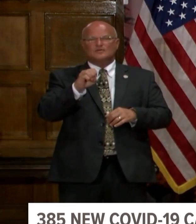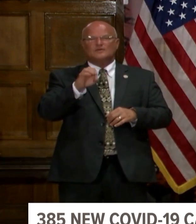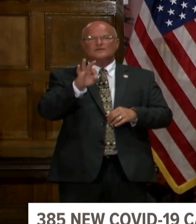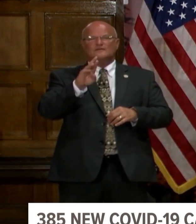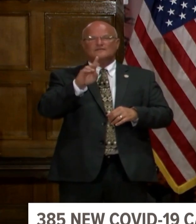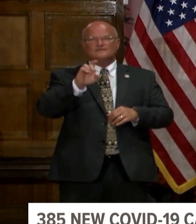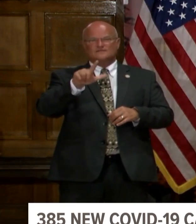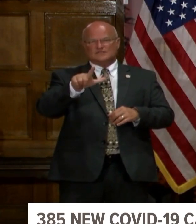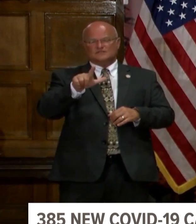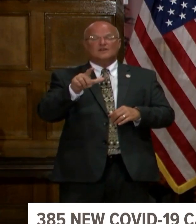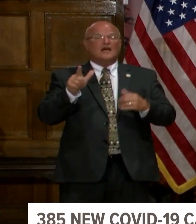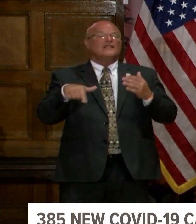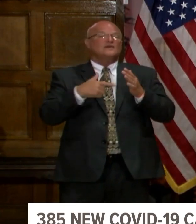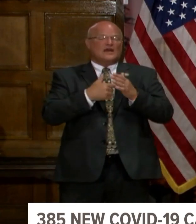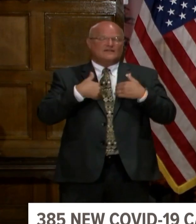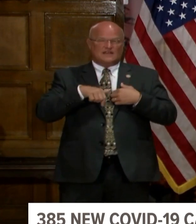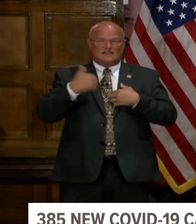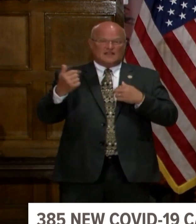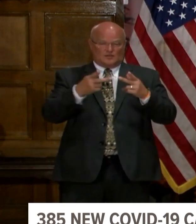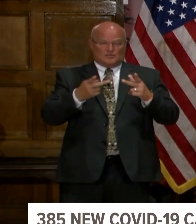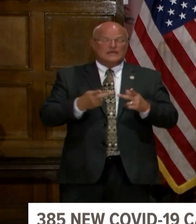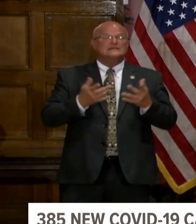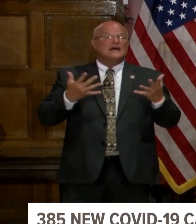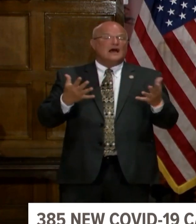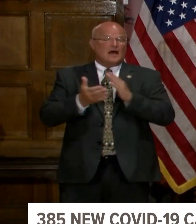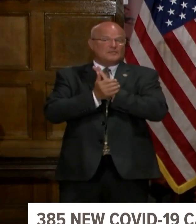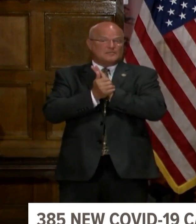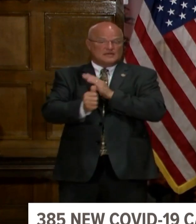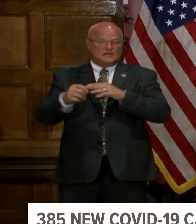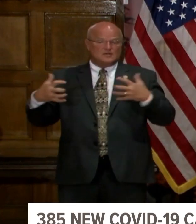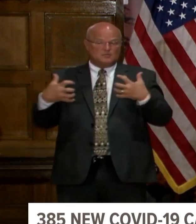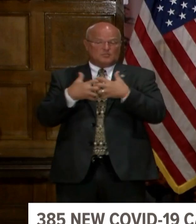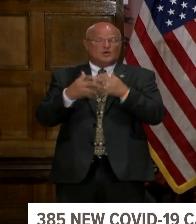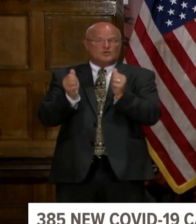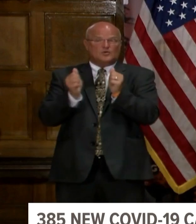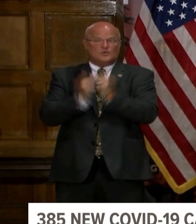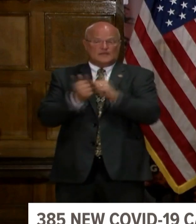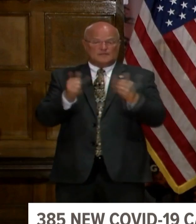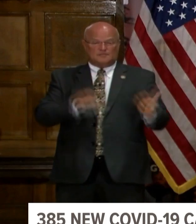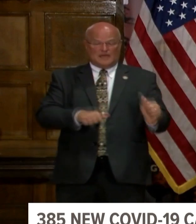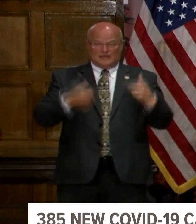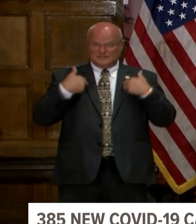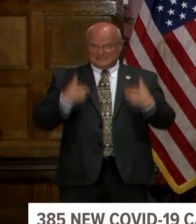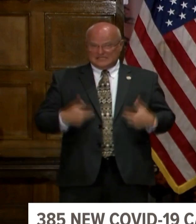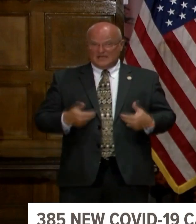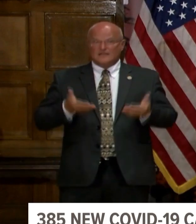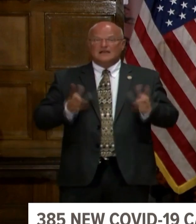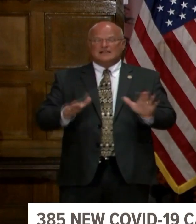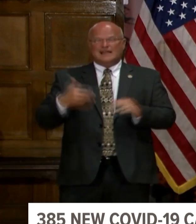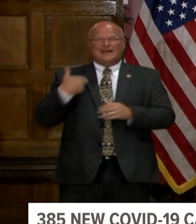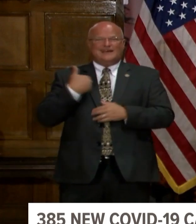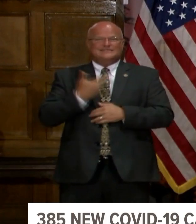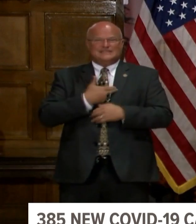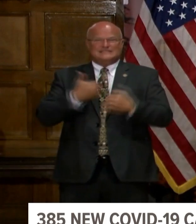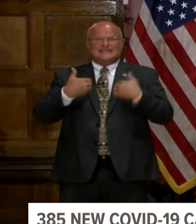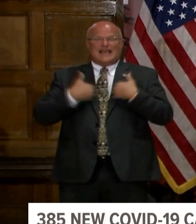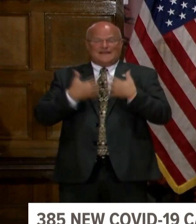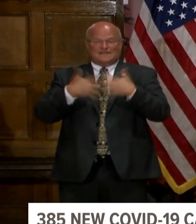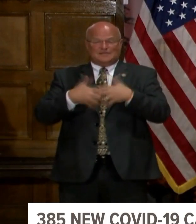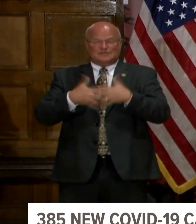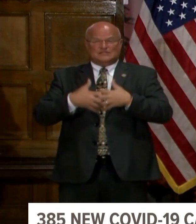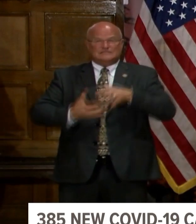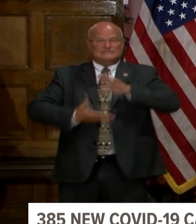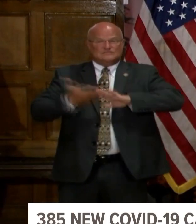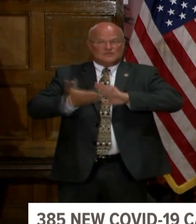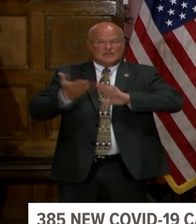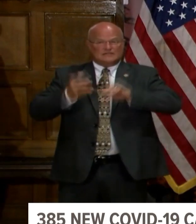that's why we went to another platform. Our ability to partner with Baptist Health allows us to have the machine up and